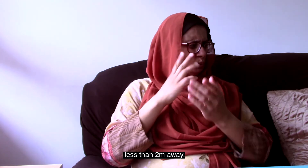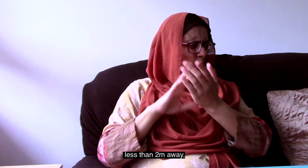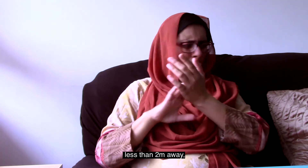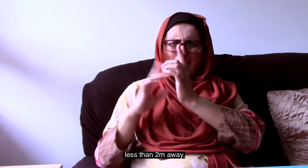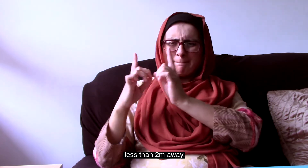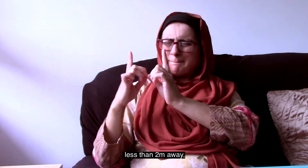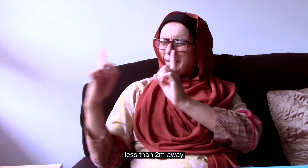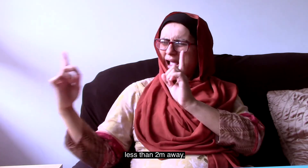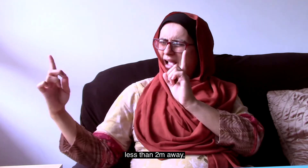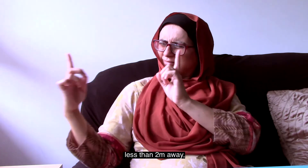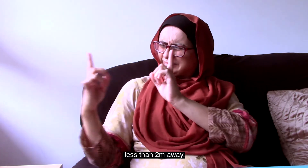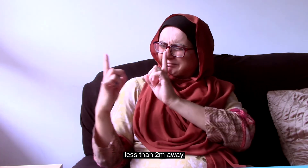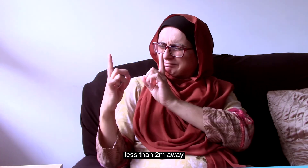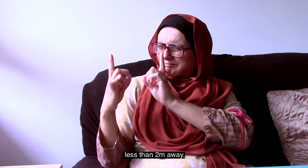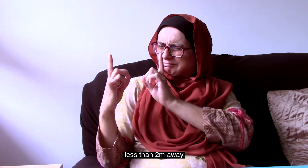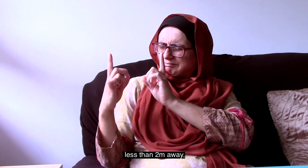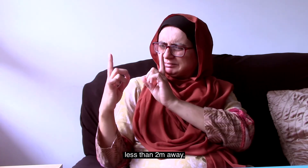less than 2 meters away,